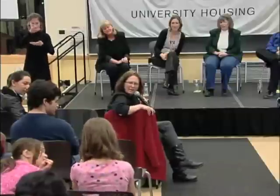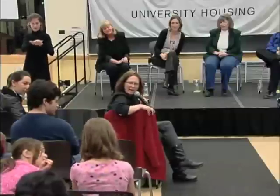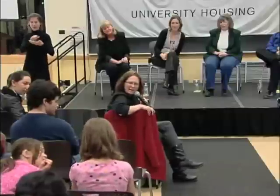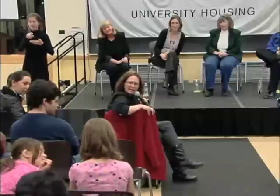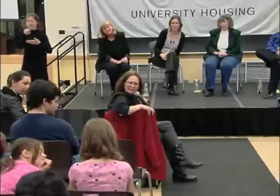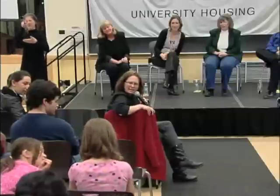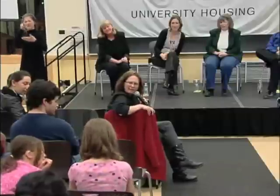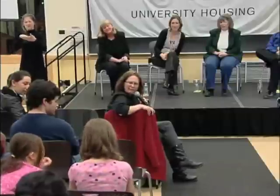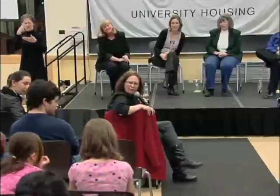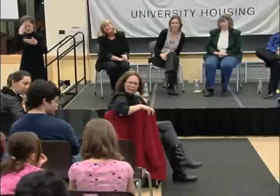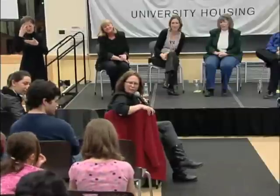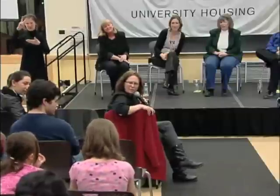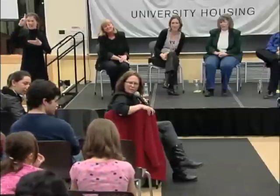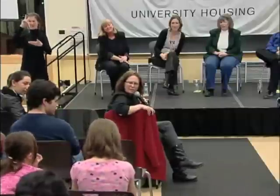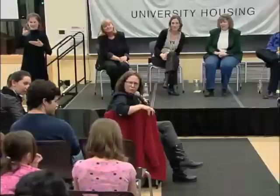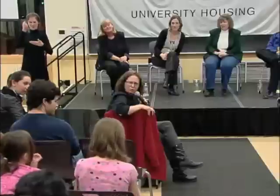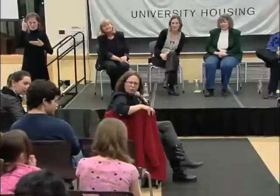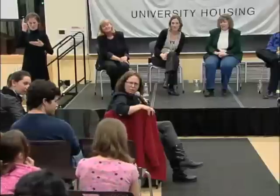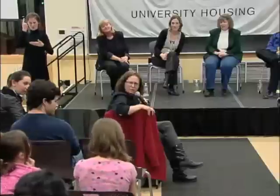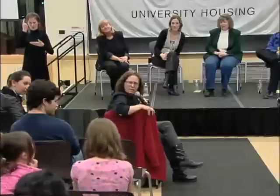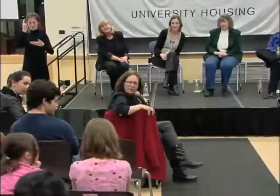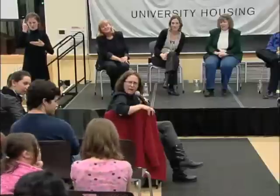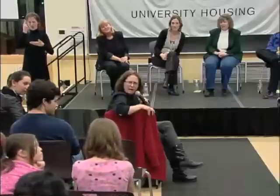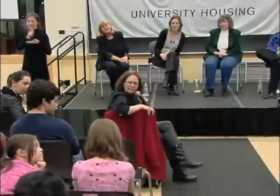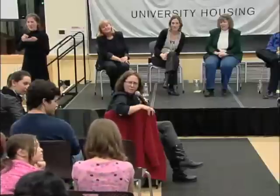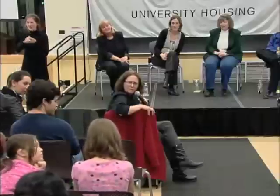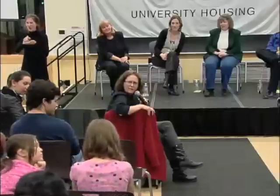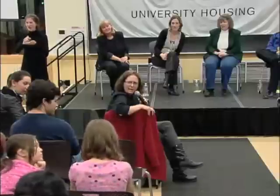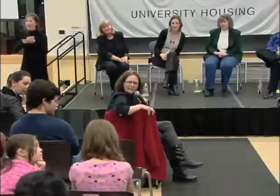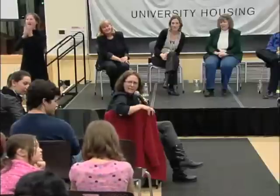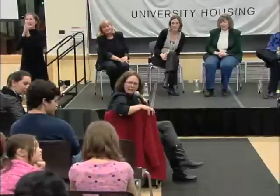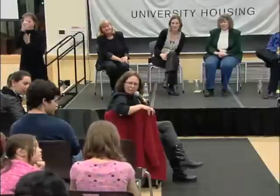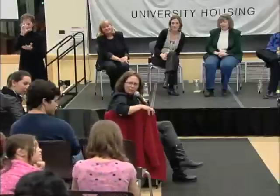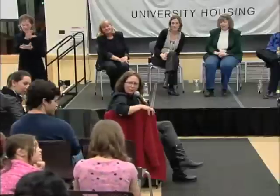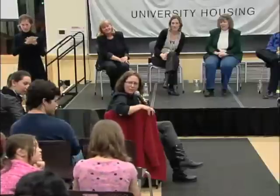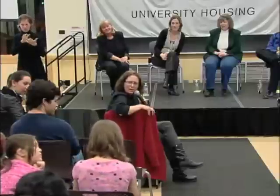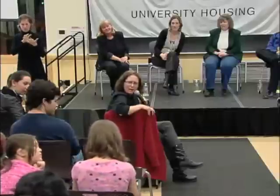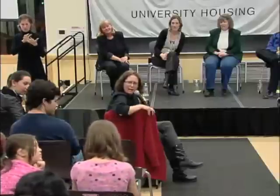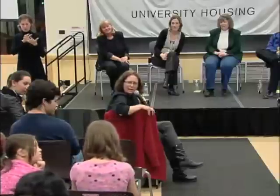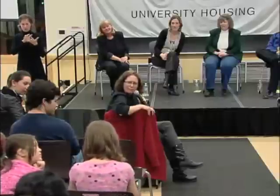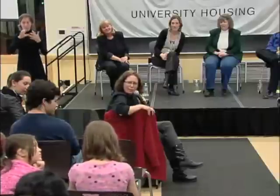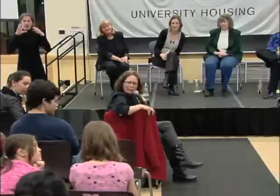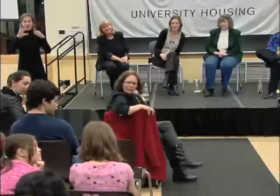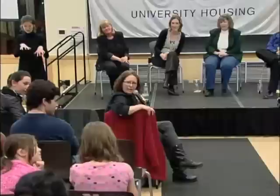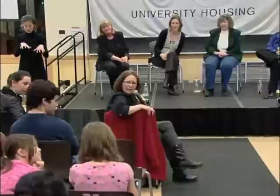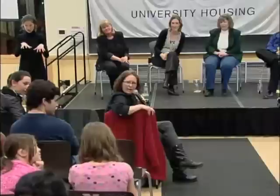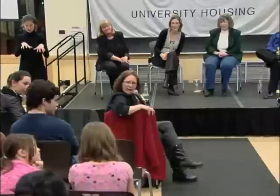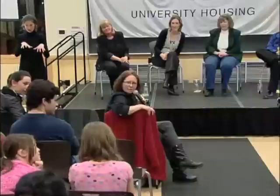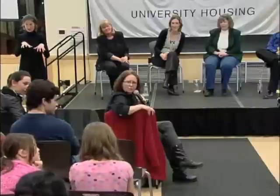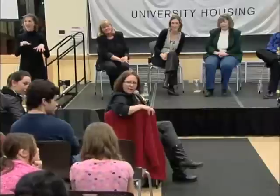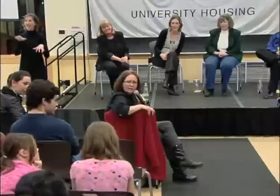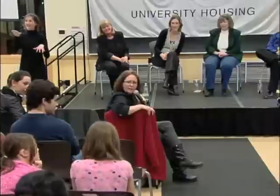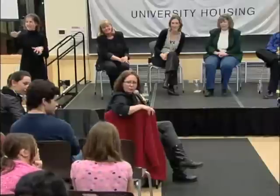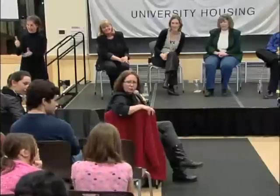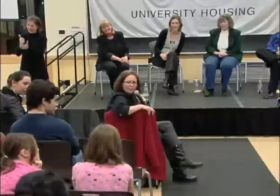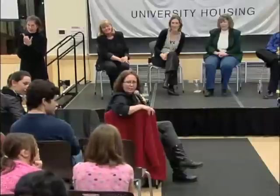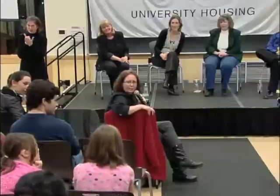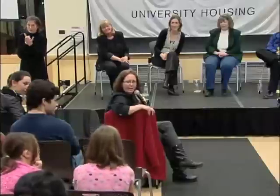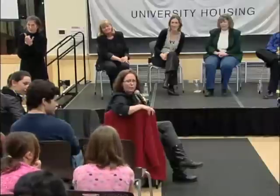and I get confused and I'm a little shocked. And so then I need help, and I'm writing so that I can understand, and that helps